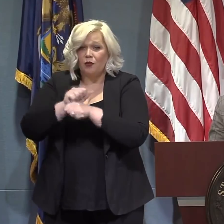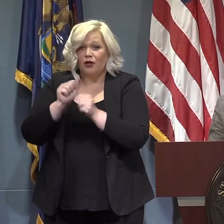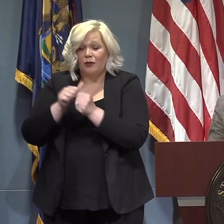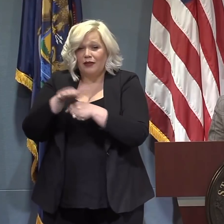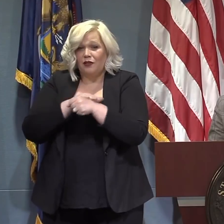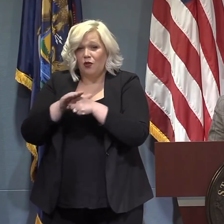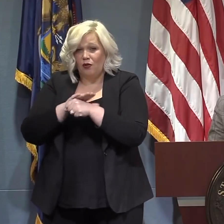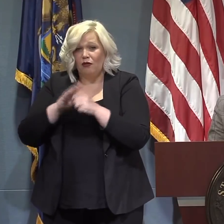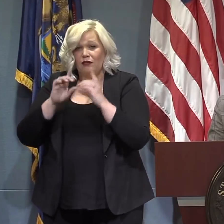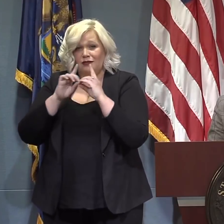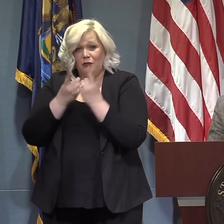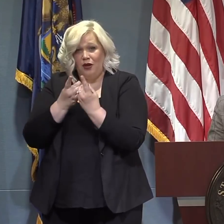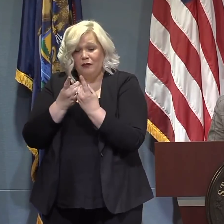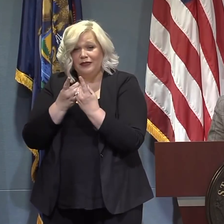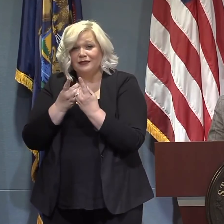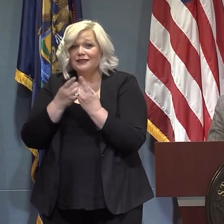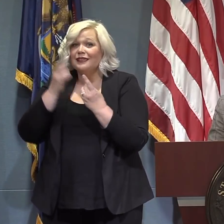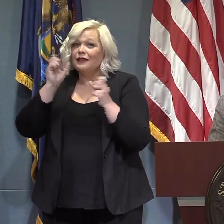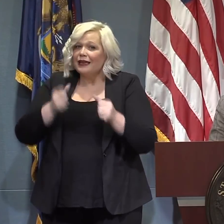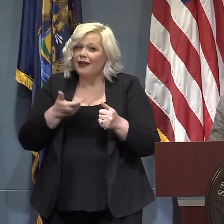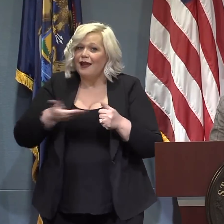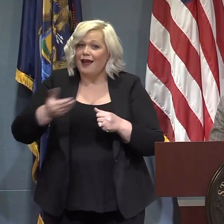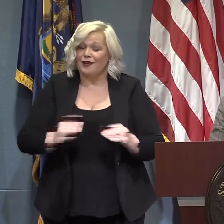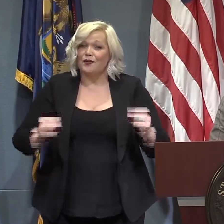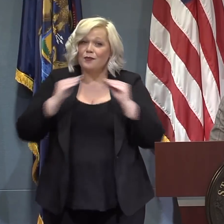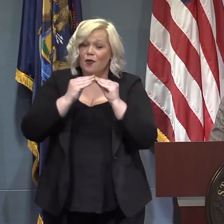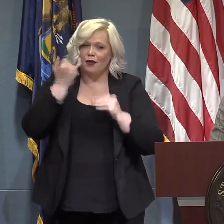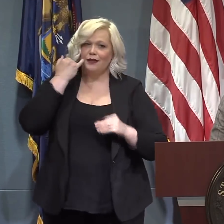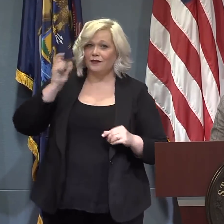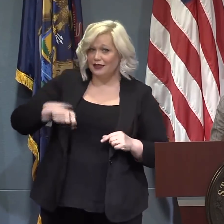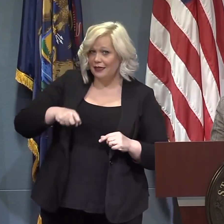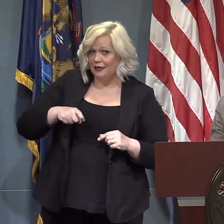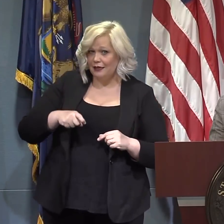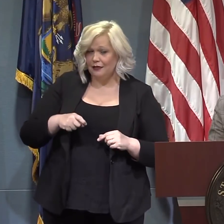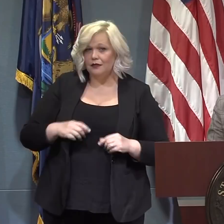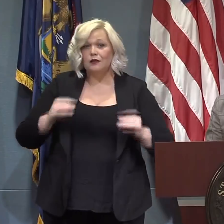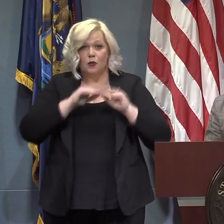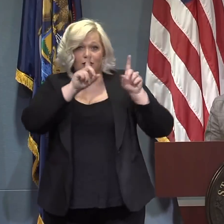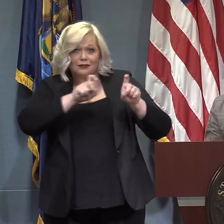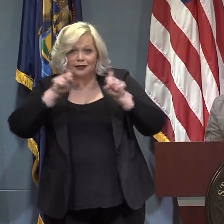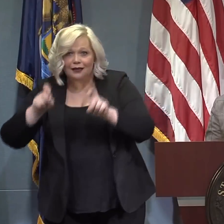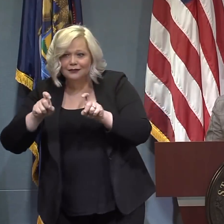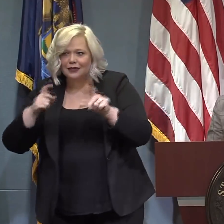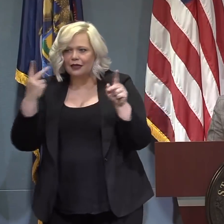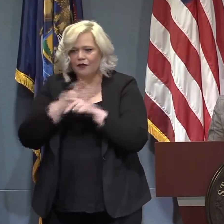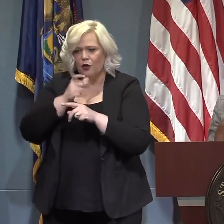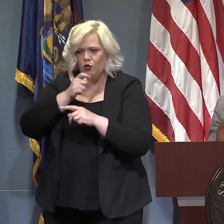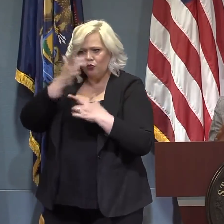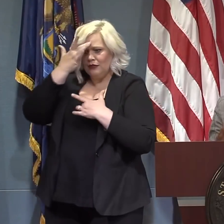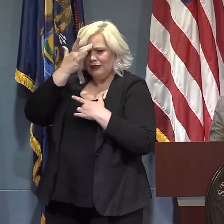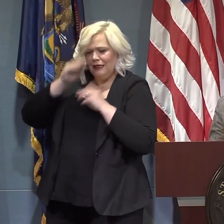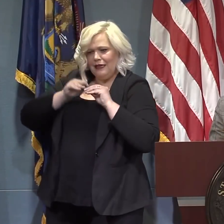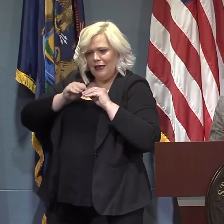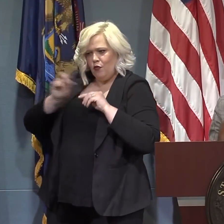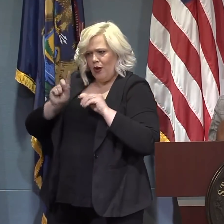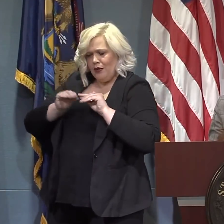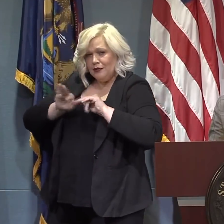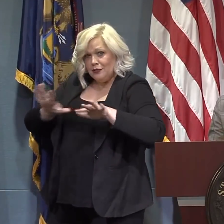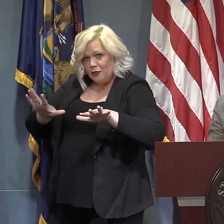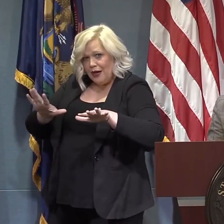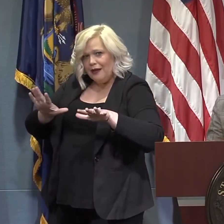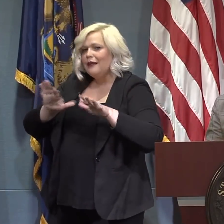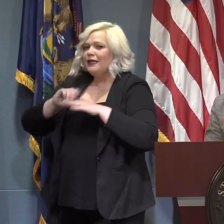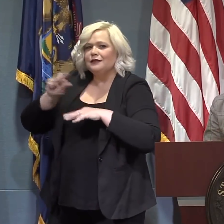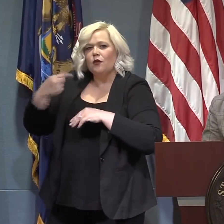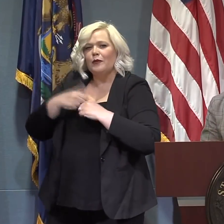go even higher if we need to. Aggressive testing, contact tracing, and isolation will be the only way that we will get